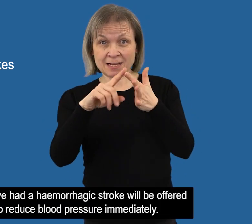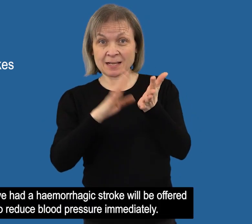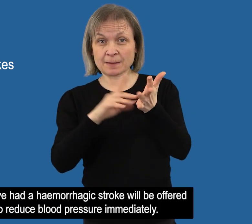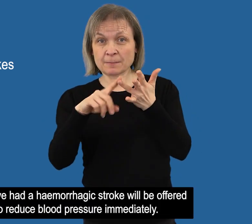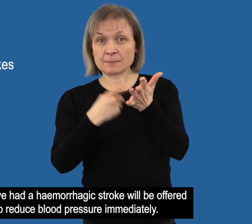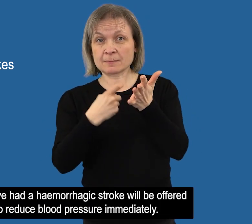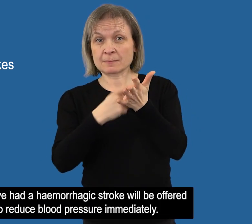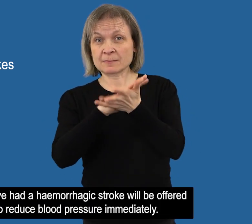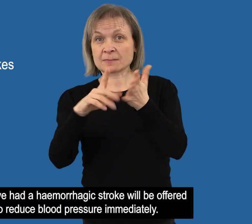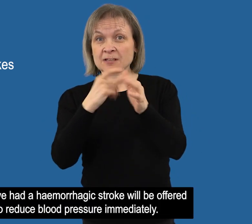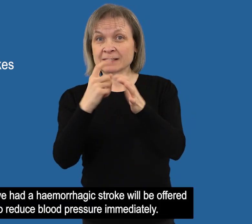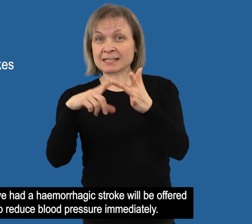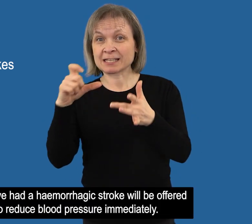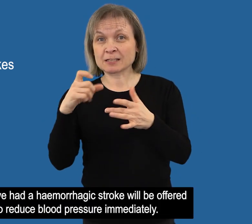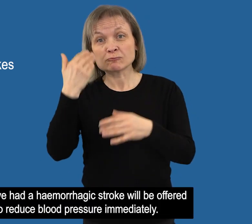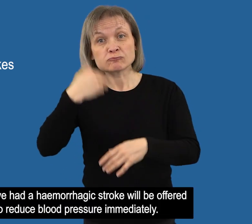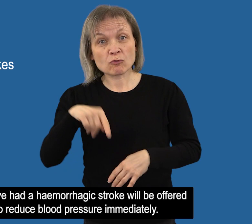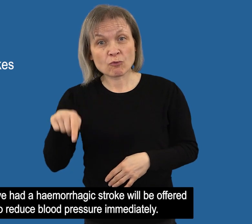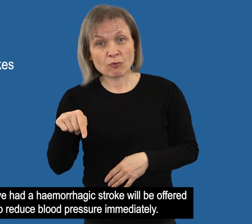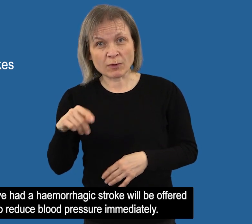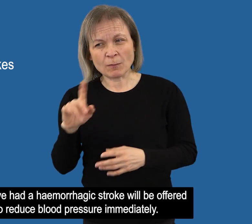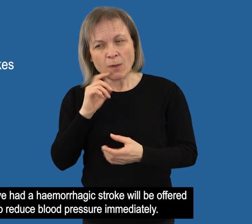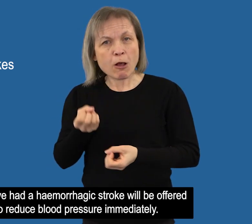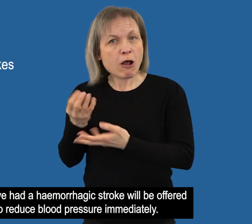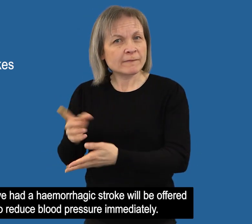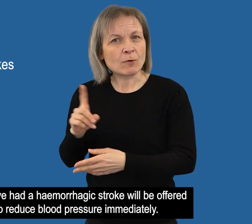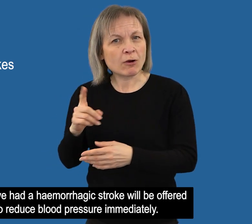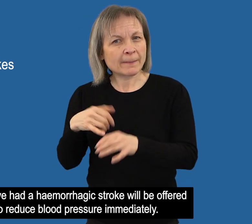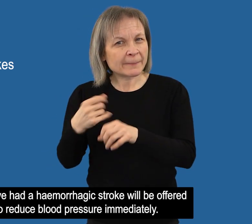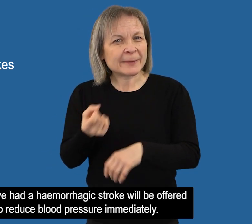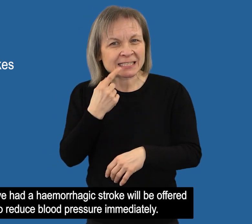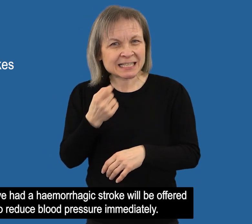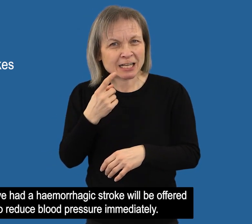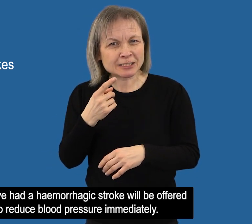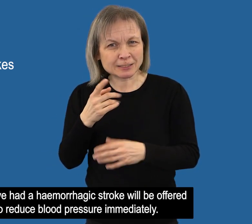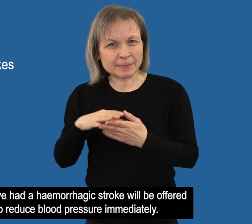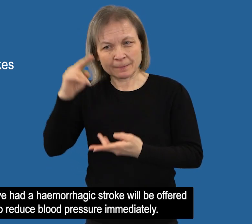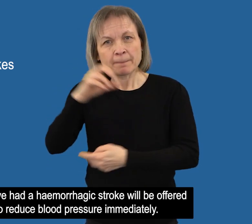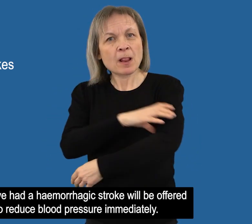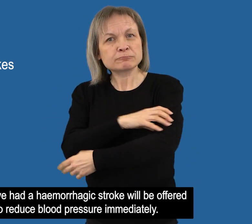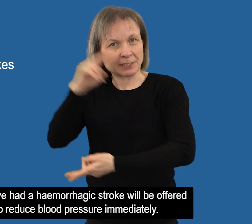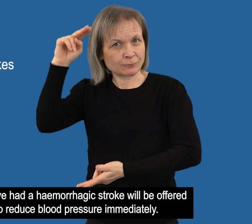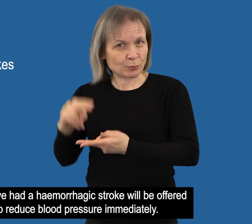Some people who've had a hemorrhagic stroke will be offered medication to reduce blood pressure immediately.